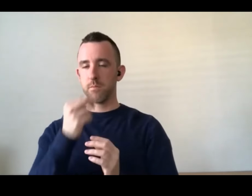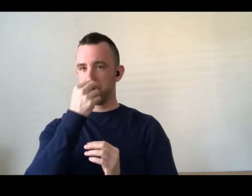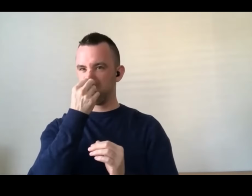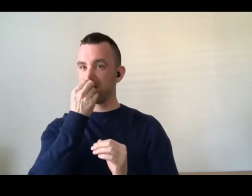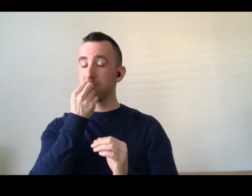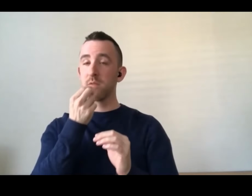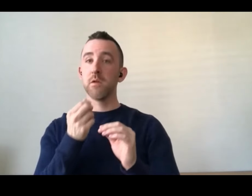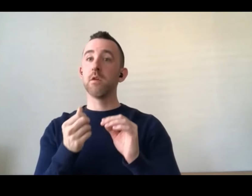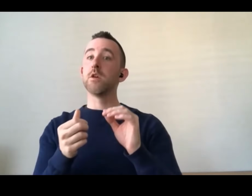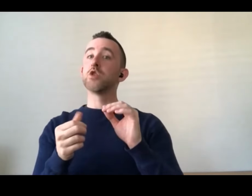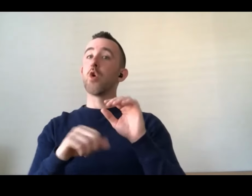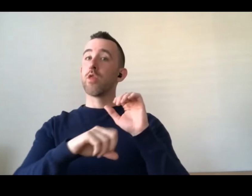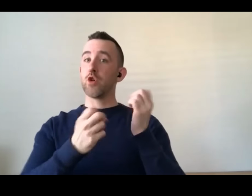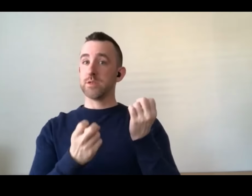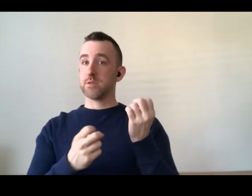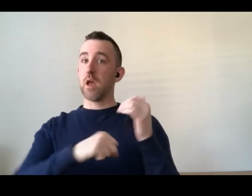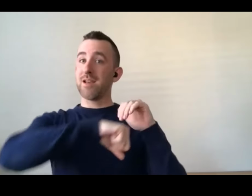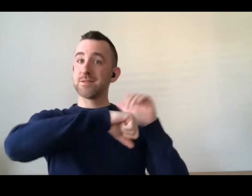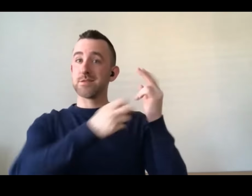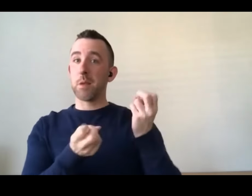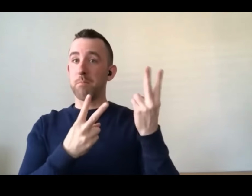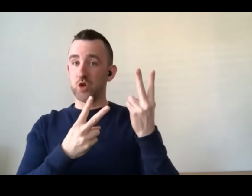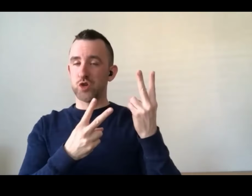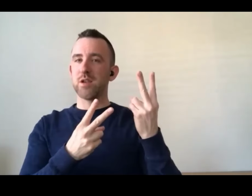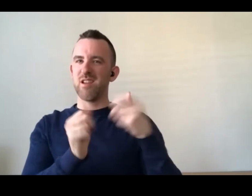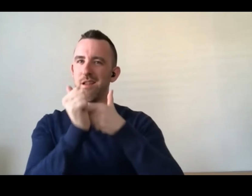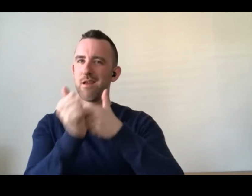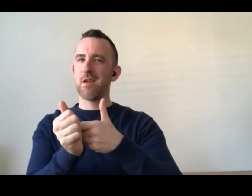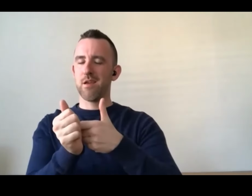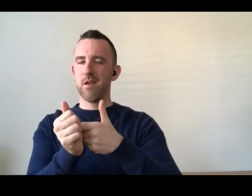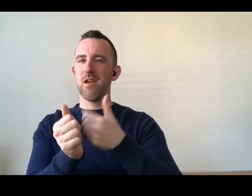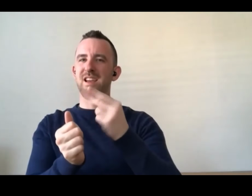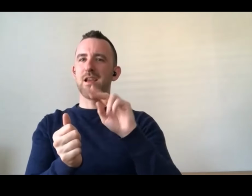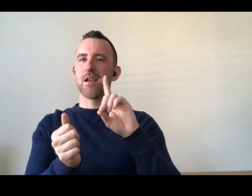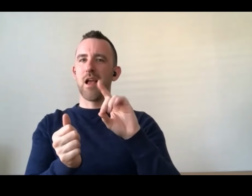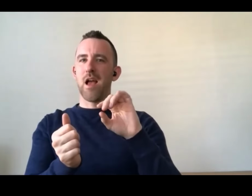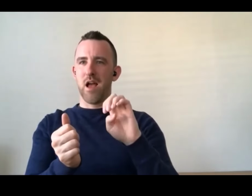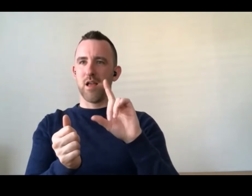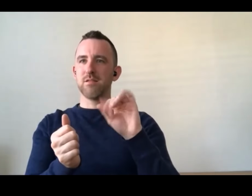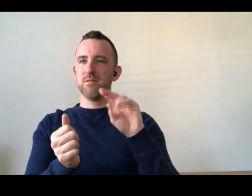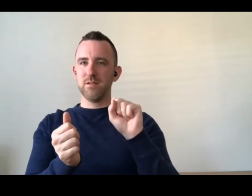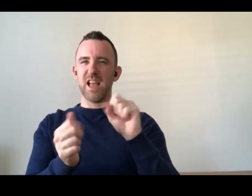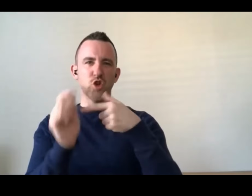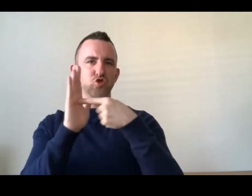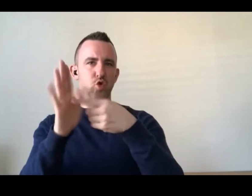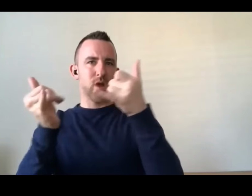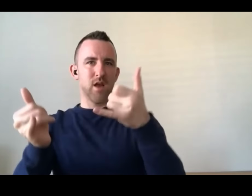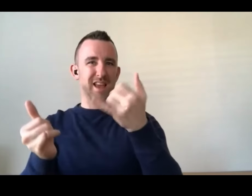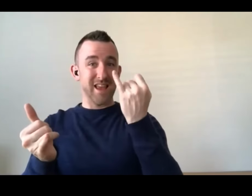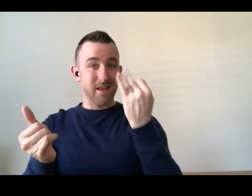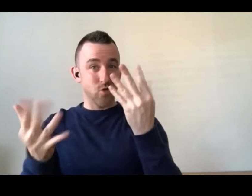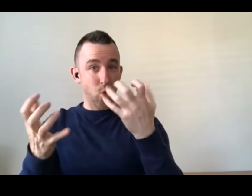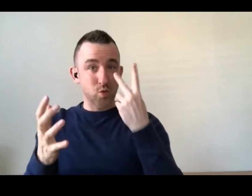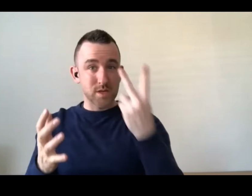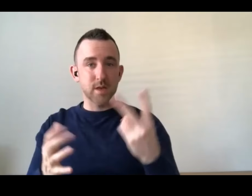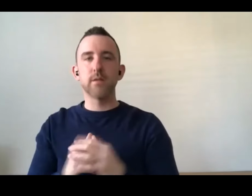a submission guidelines page that we'll talk about. I can actually show you that submissions guidelines page if you'd like to see it, because